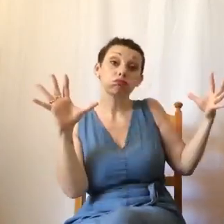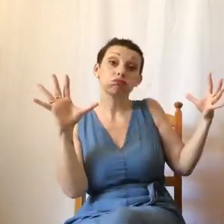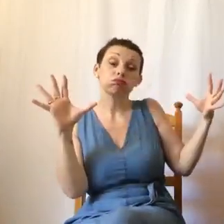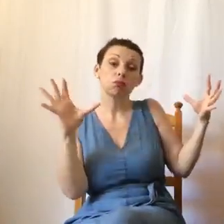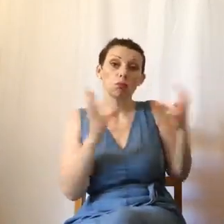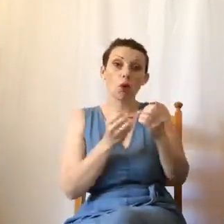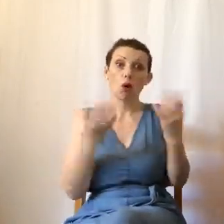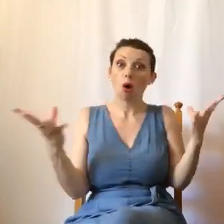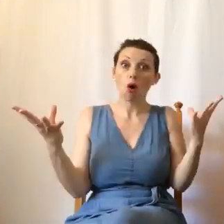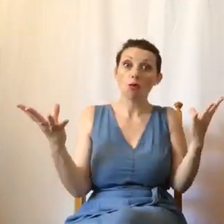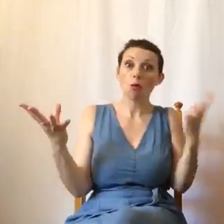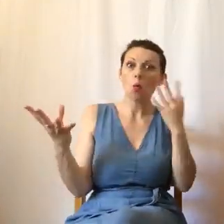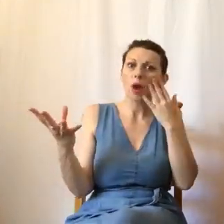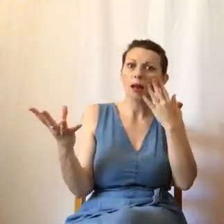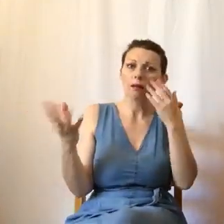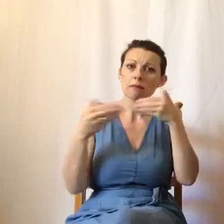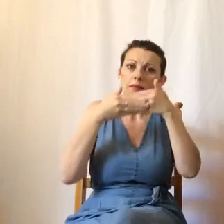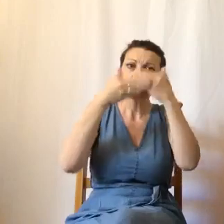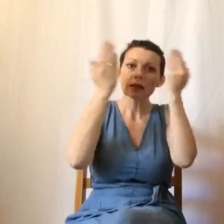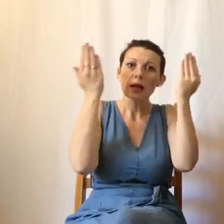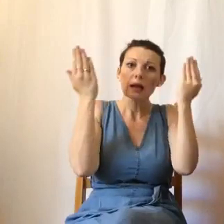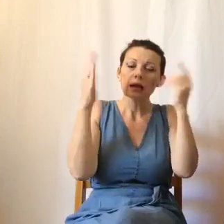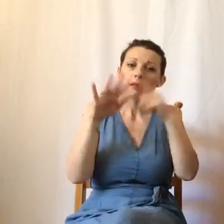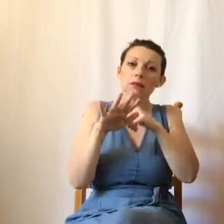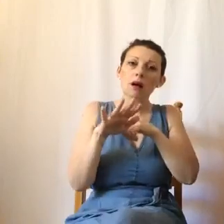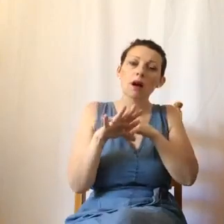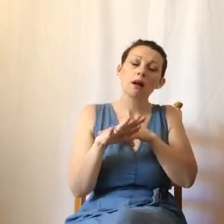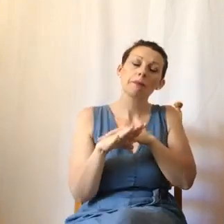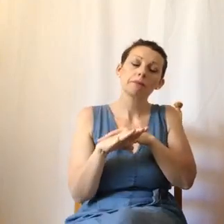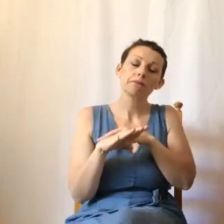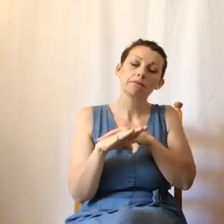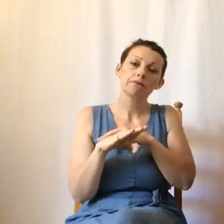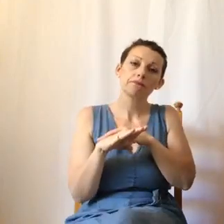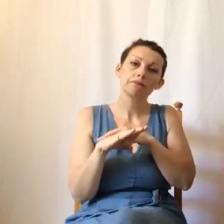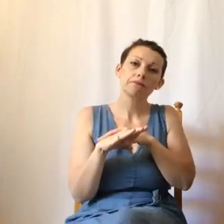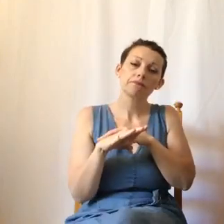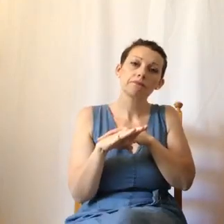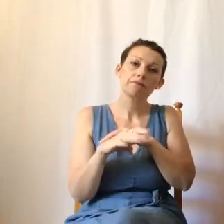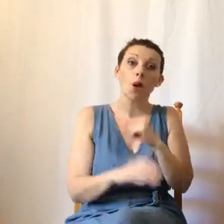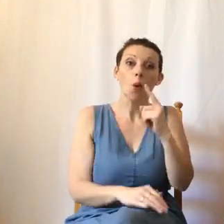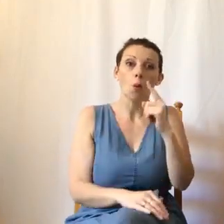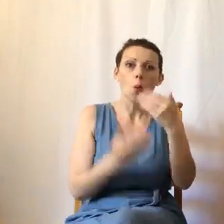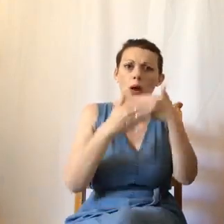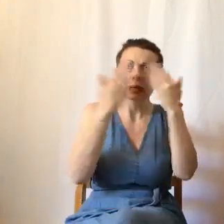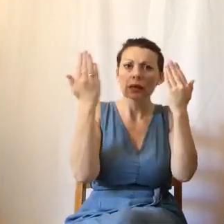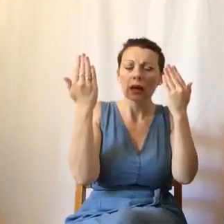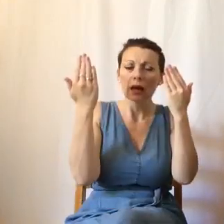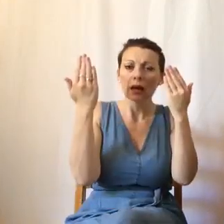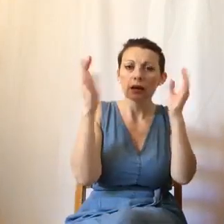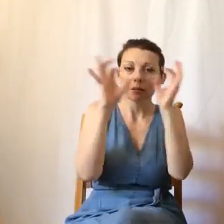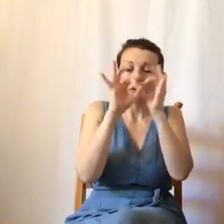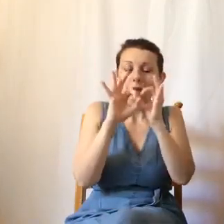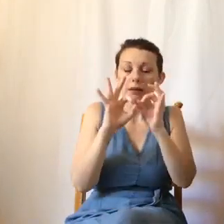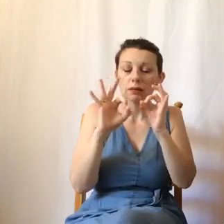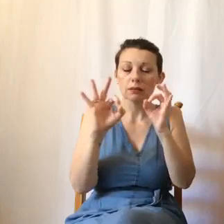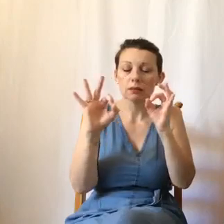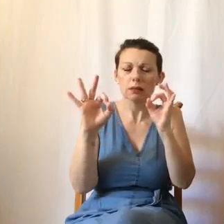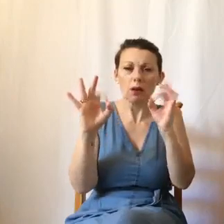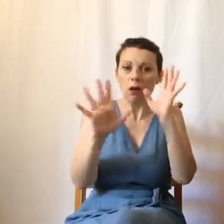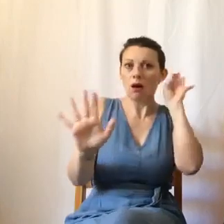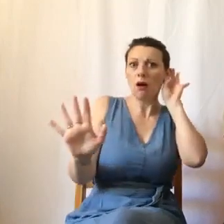One day, poor Woblin's silence was broken by a cry. "What was that?" she wondered,